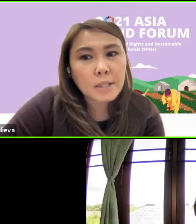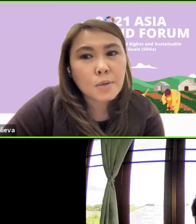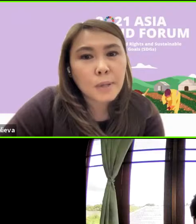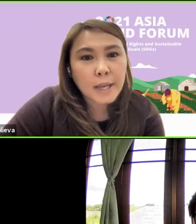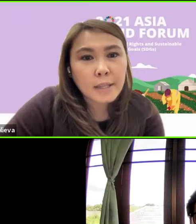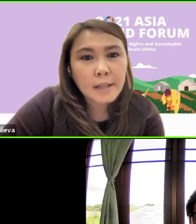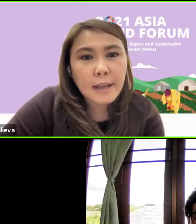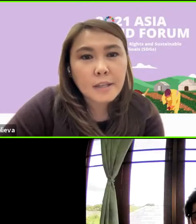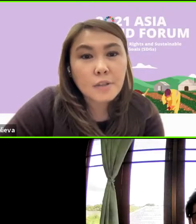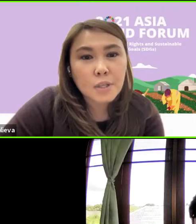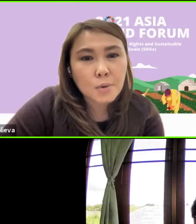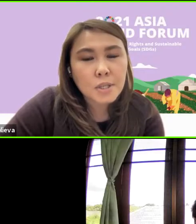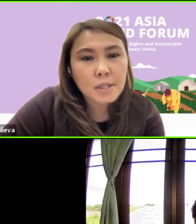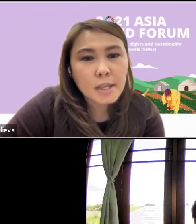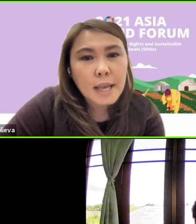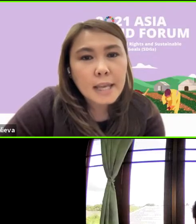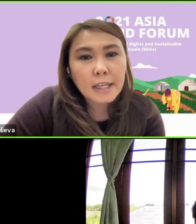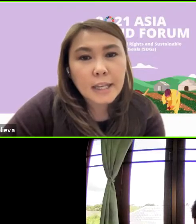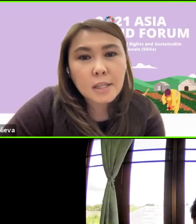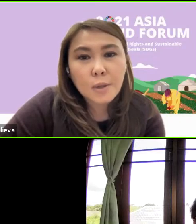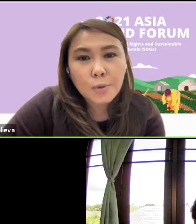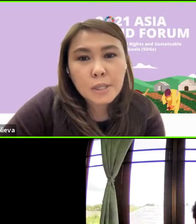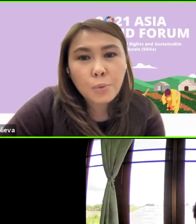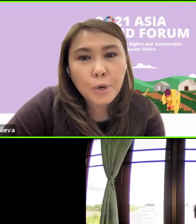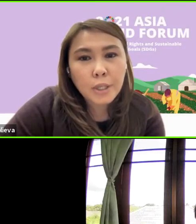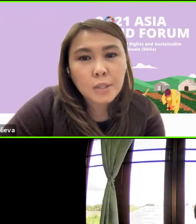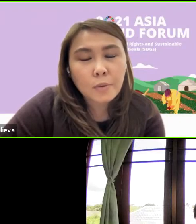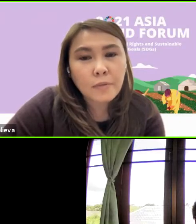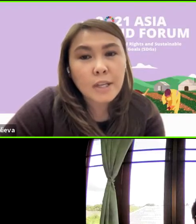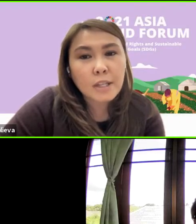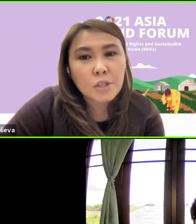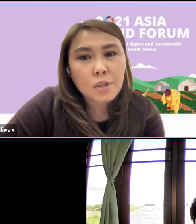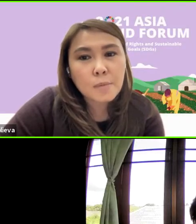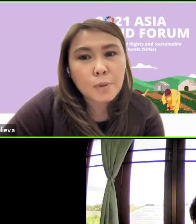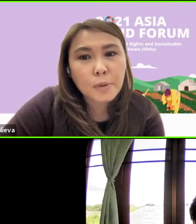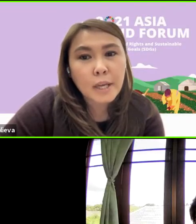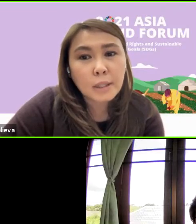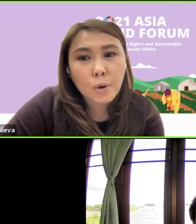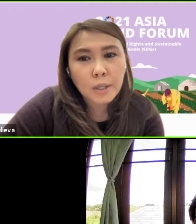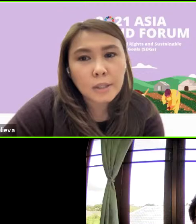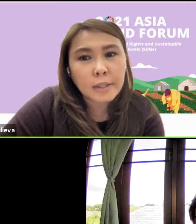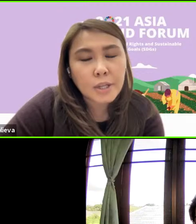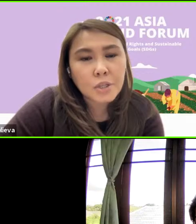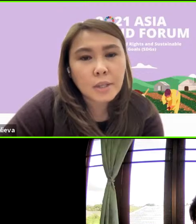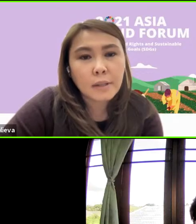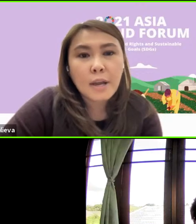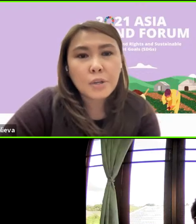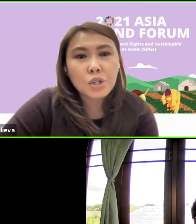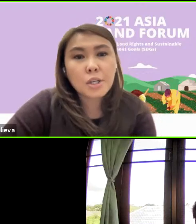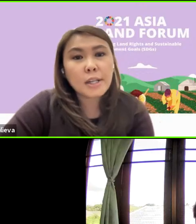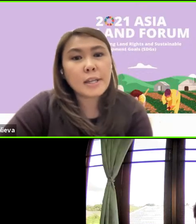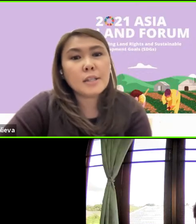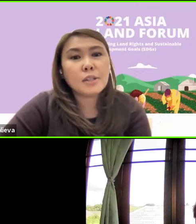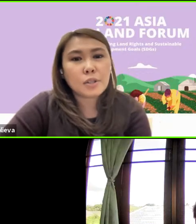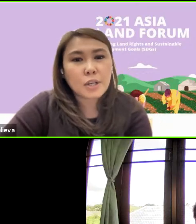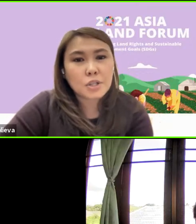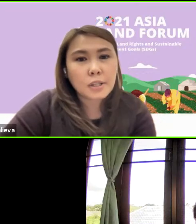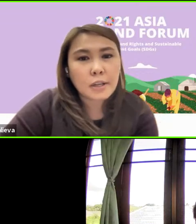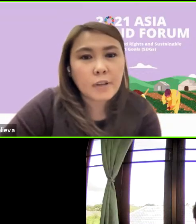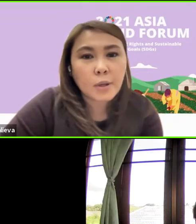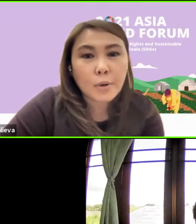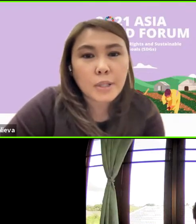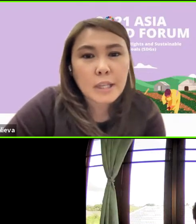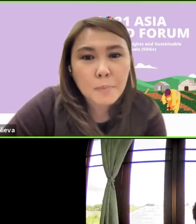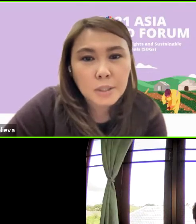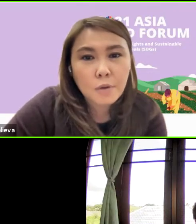people's right to land and resources. He has closely worked with indigenous people at local, national, regional, and